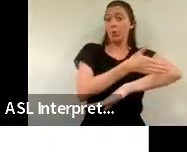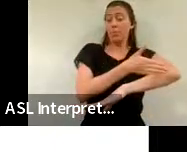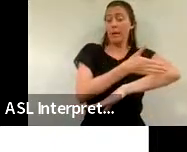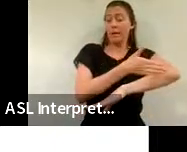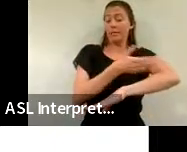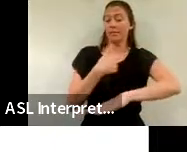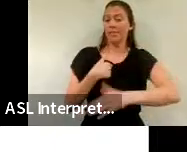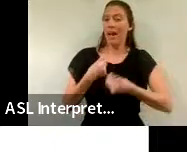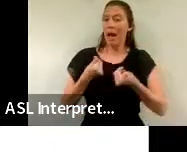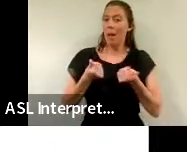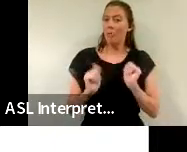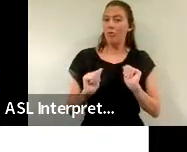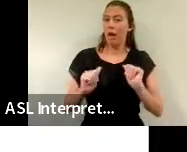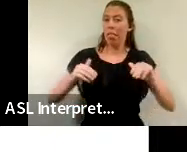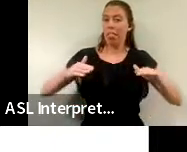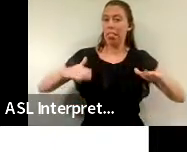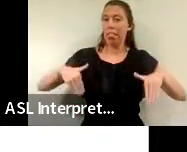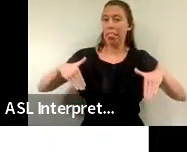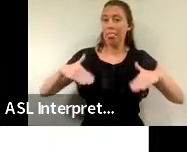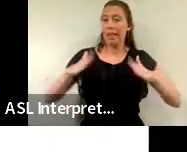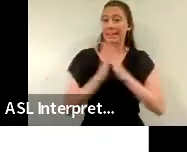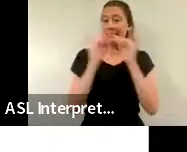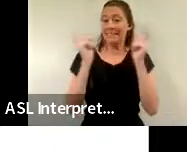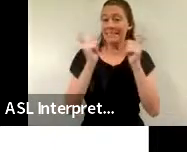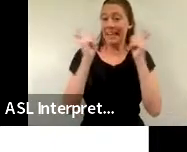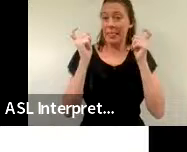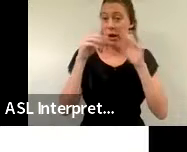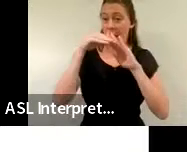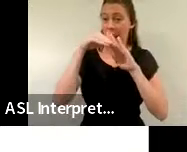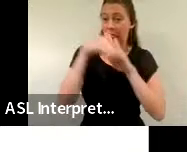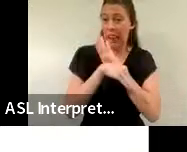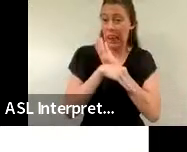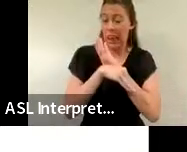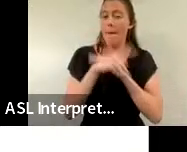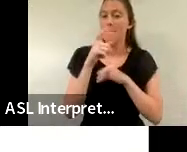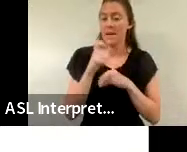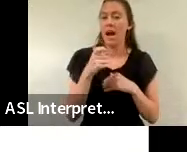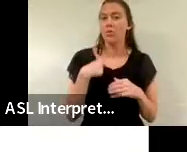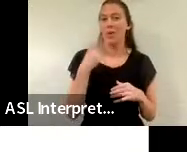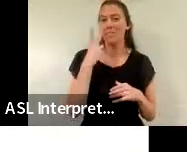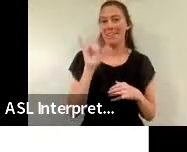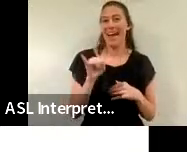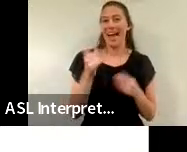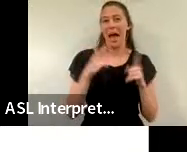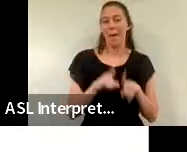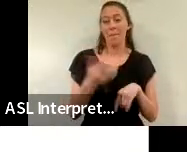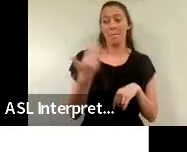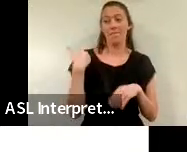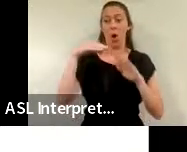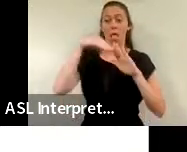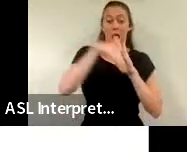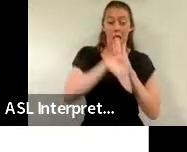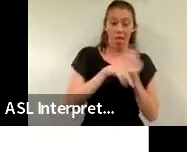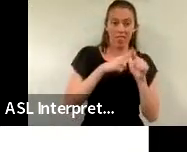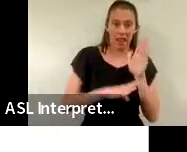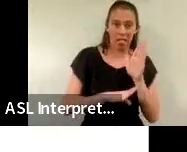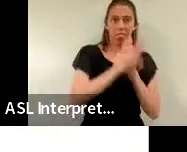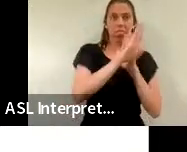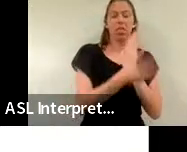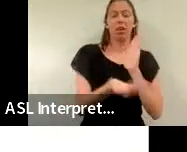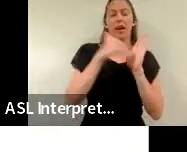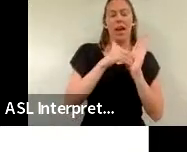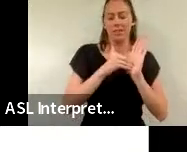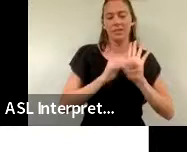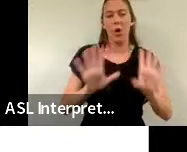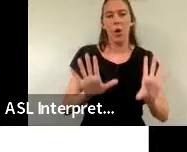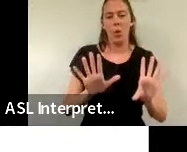too much, that big steep drop. We've been burned before, but nevertheless, this is good news. I